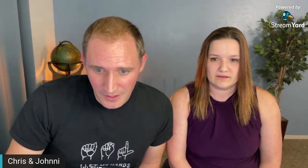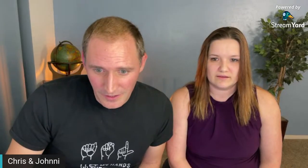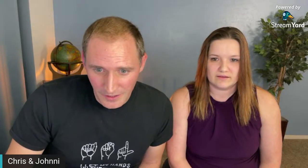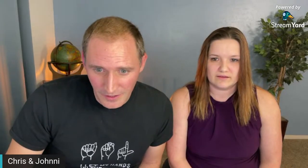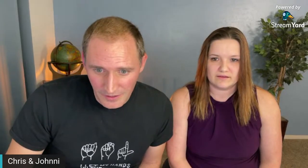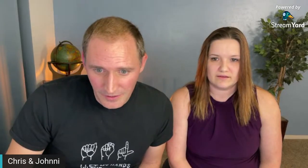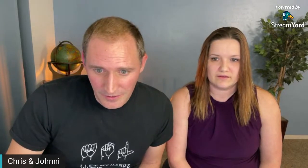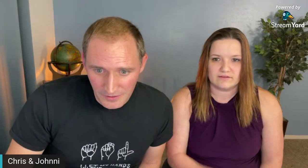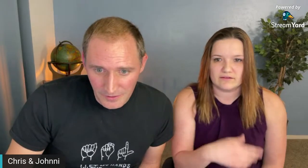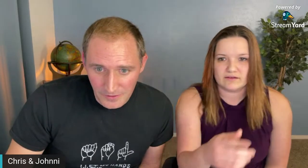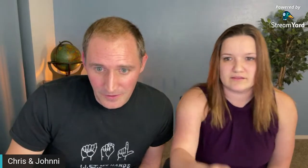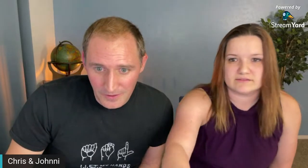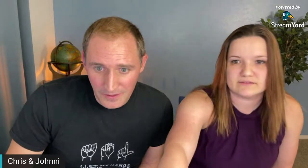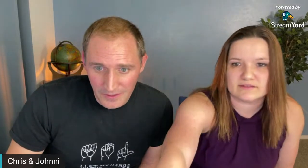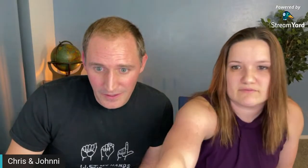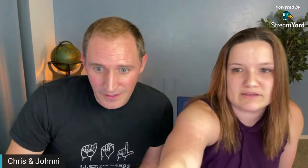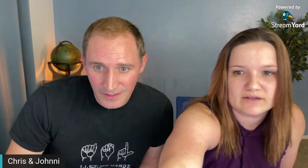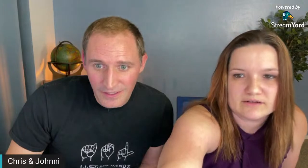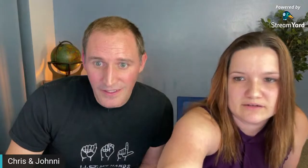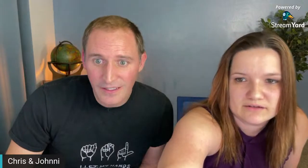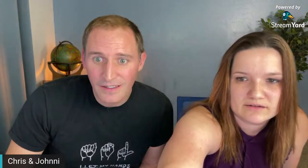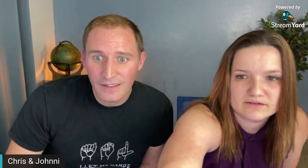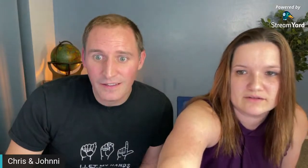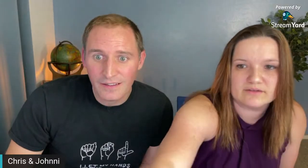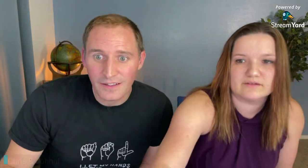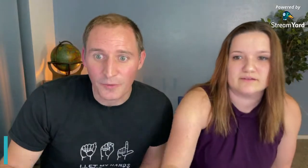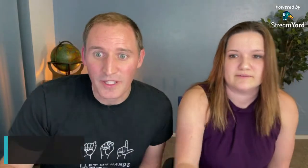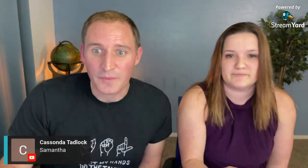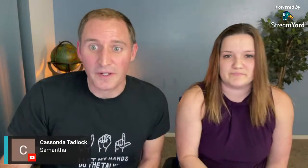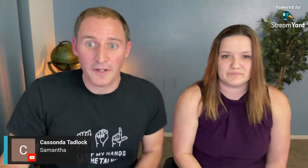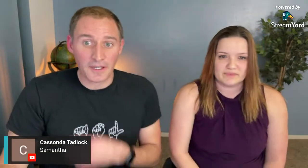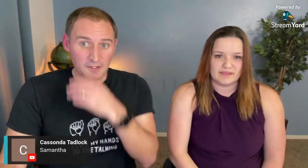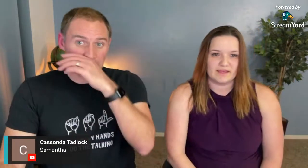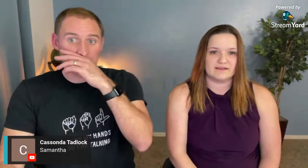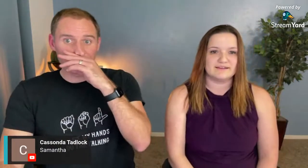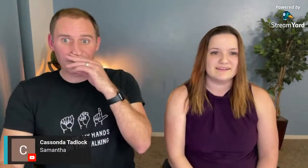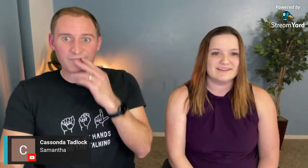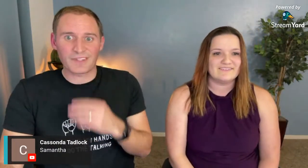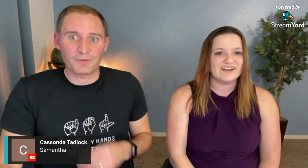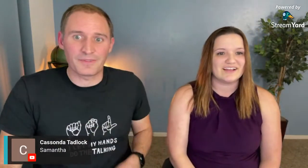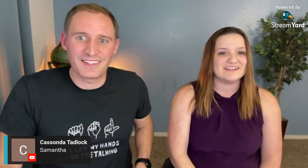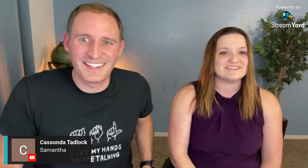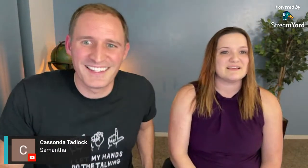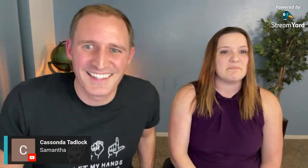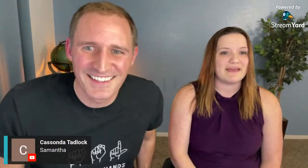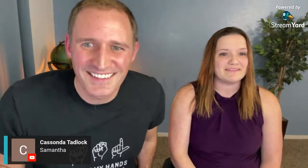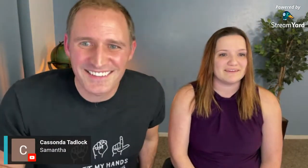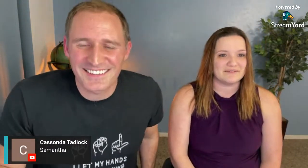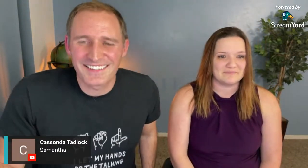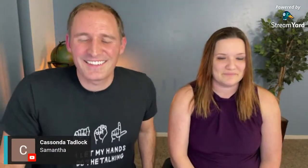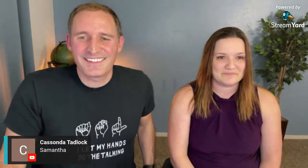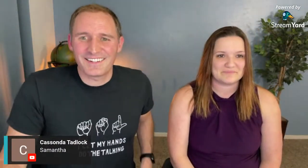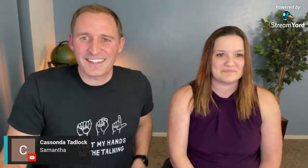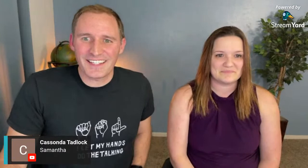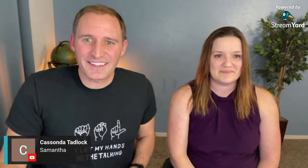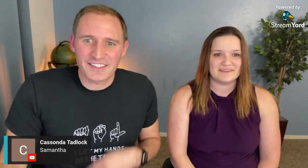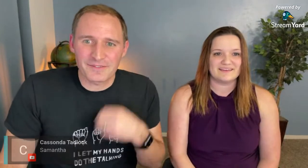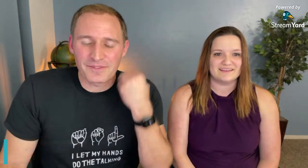Where are you? Let's get right there. Oh, way up there. Okay, cool. Yeah. Very good. Samantha. Okay, and then